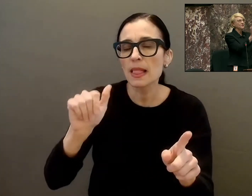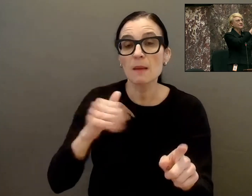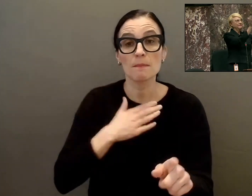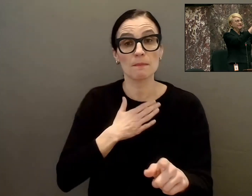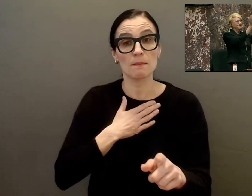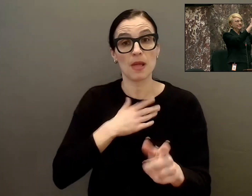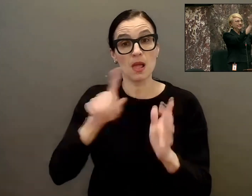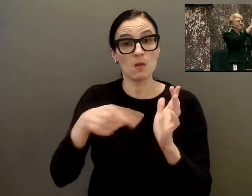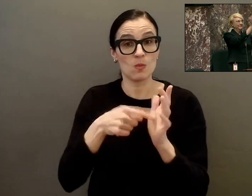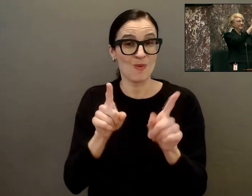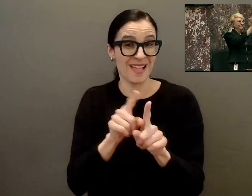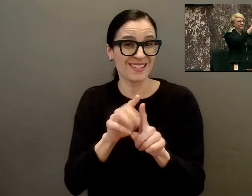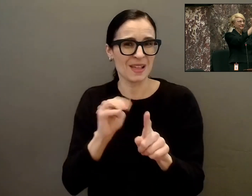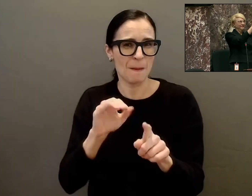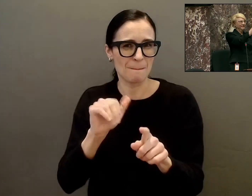welcome.